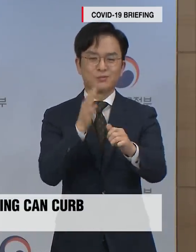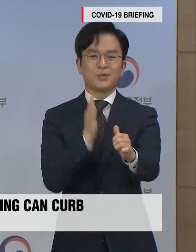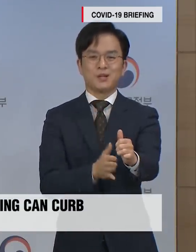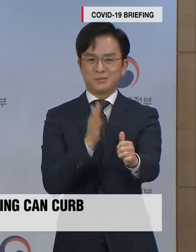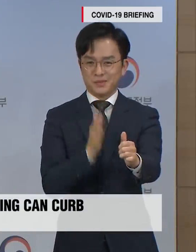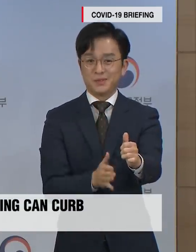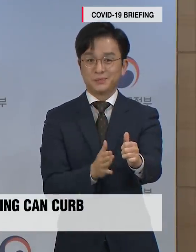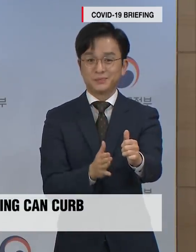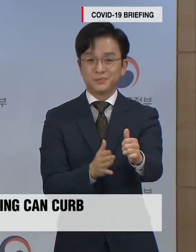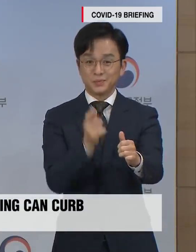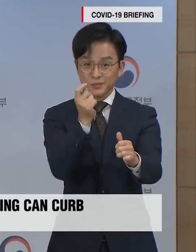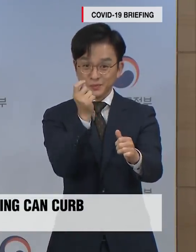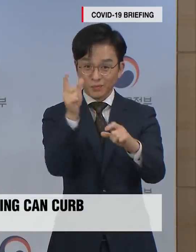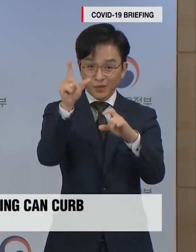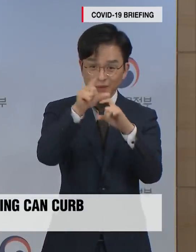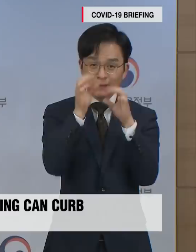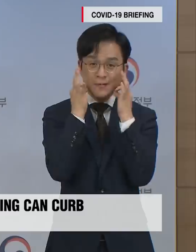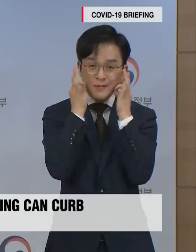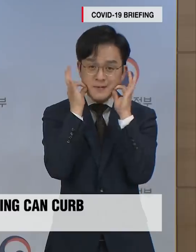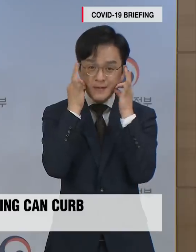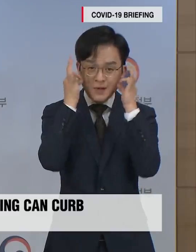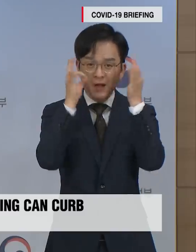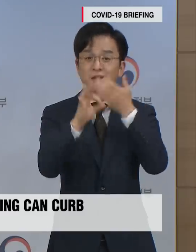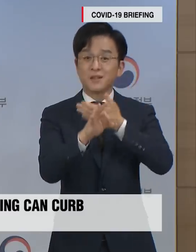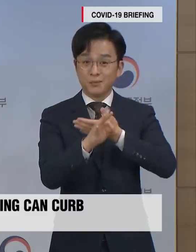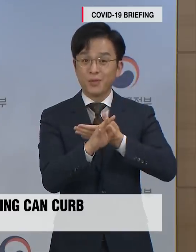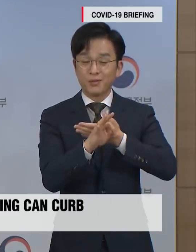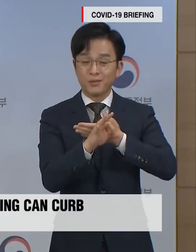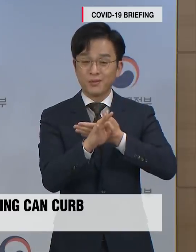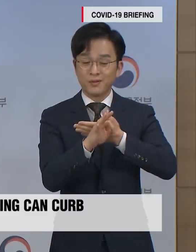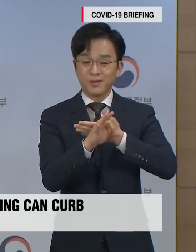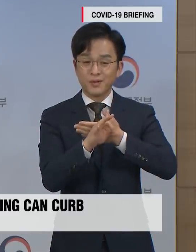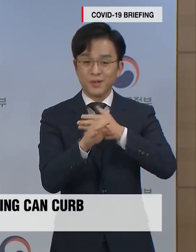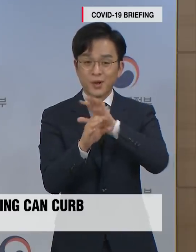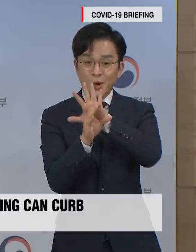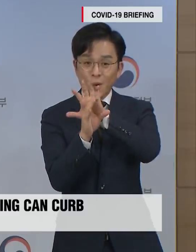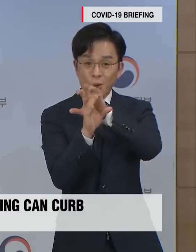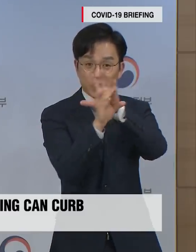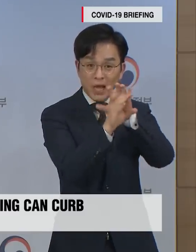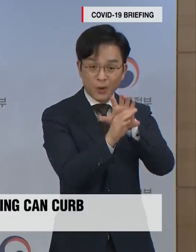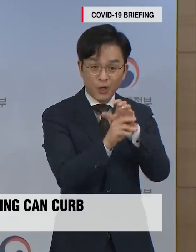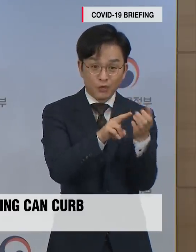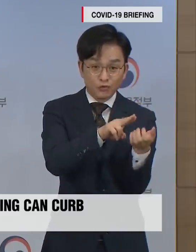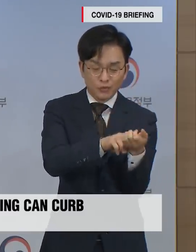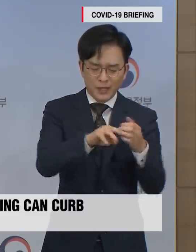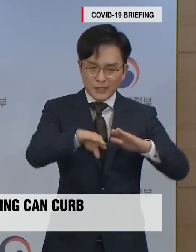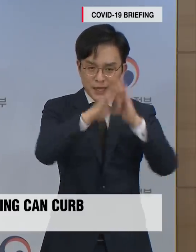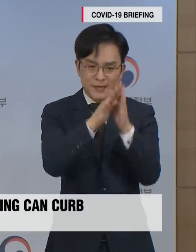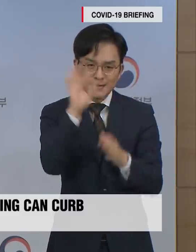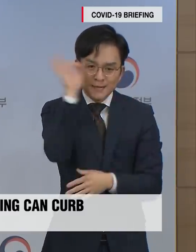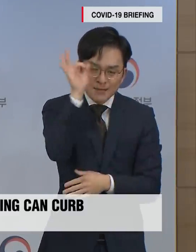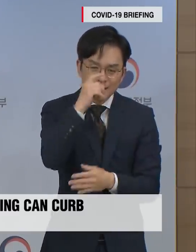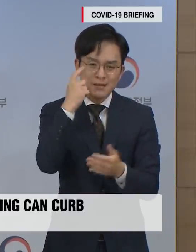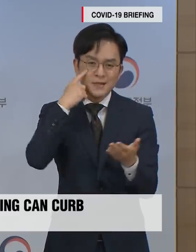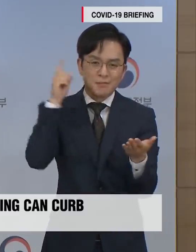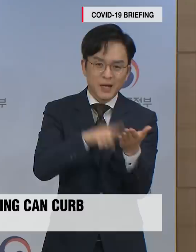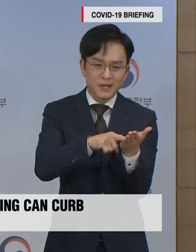follow social distancing. So if you can make the effort, then we will be able to